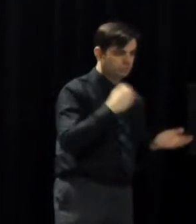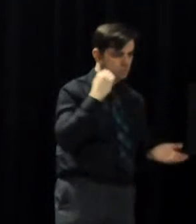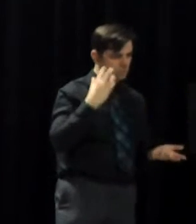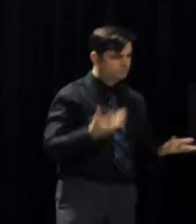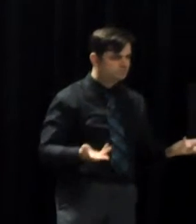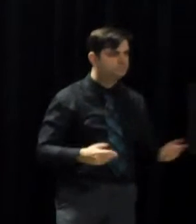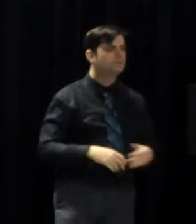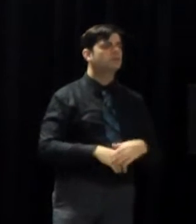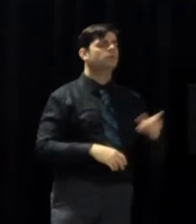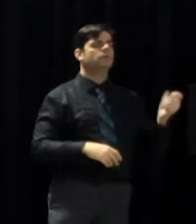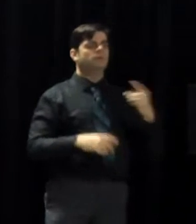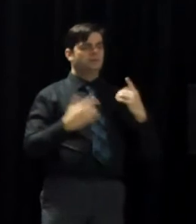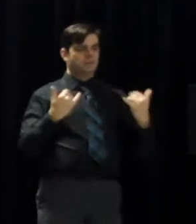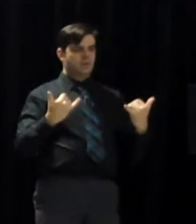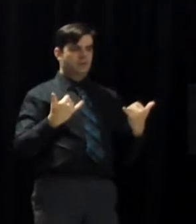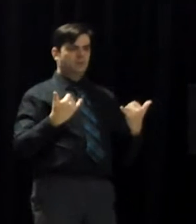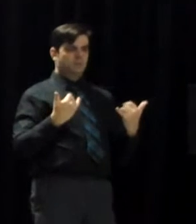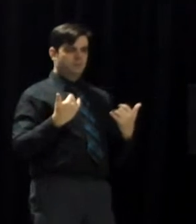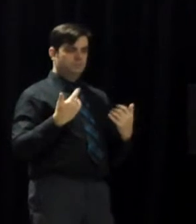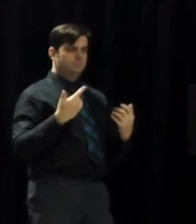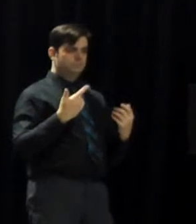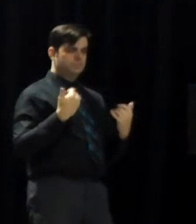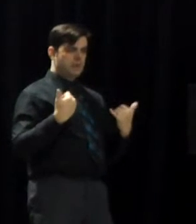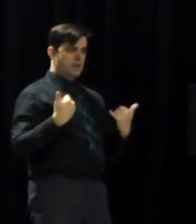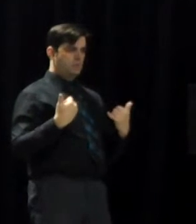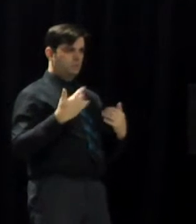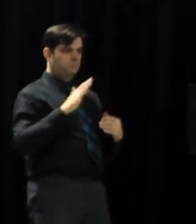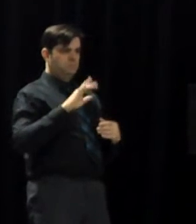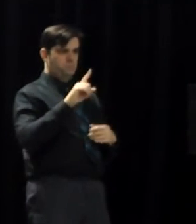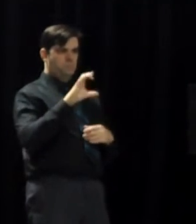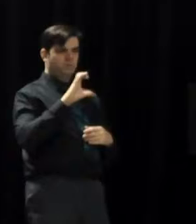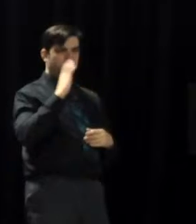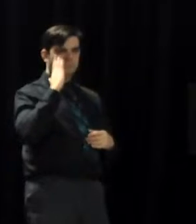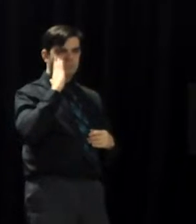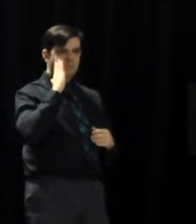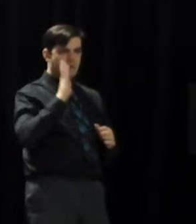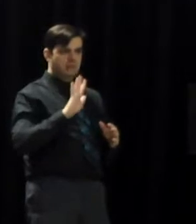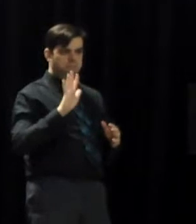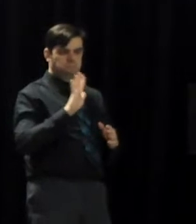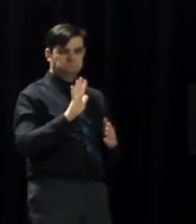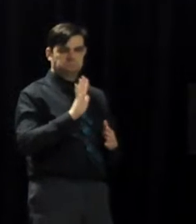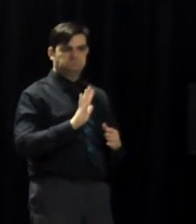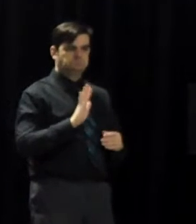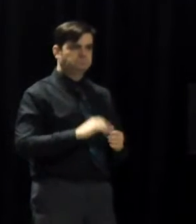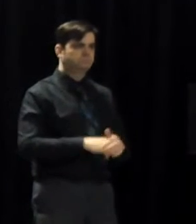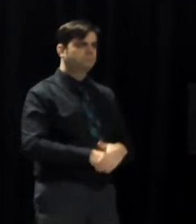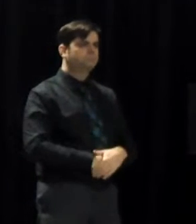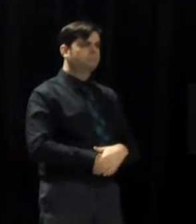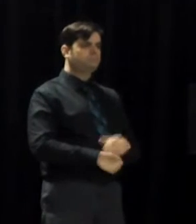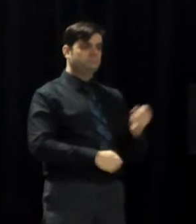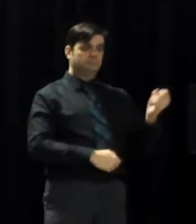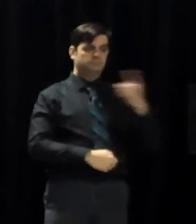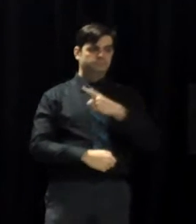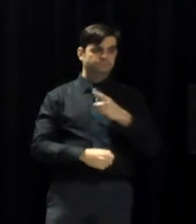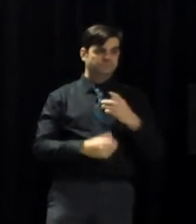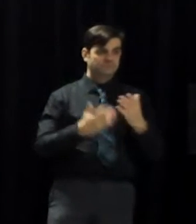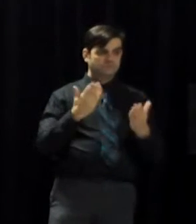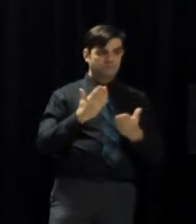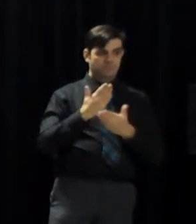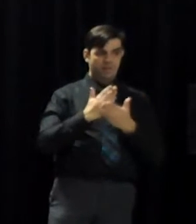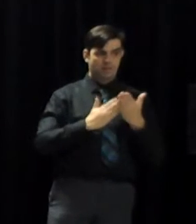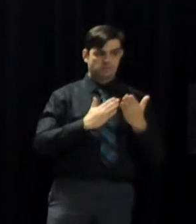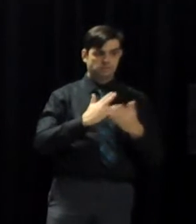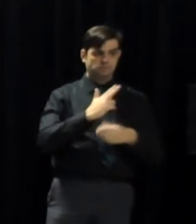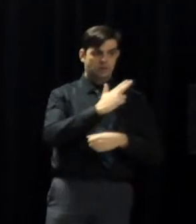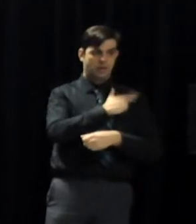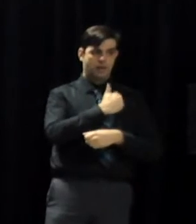You gave us a lot of numbers. Are you saying that some of the hospitals are full with their normal business patients and could easily move those